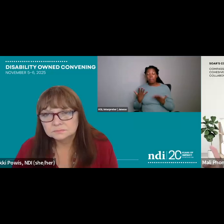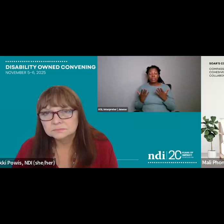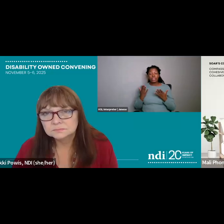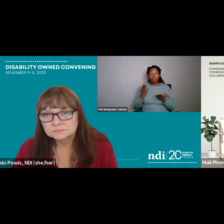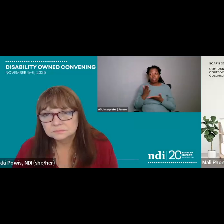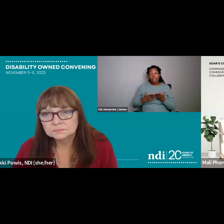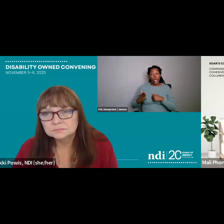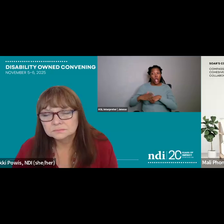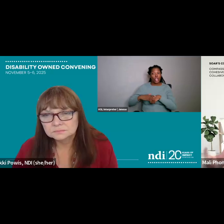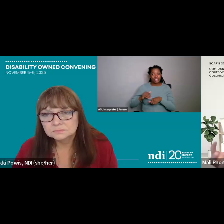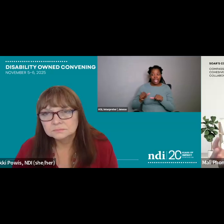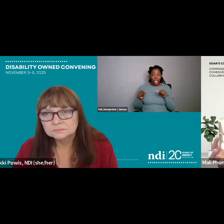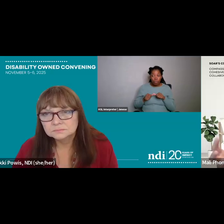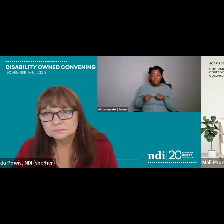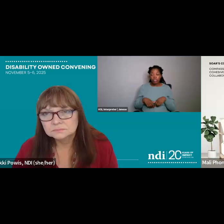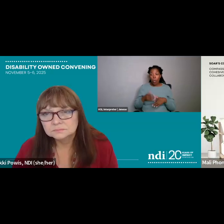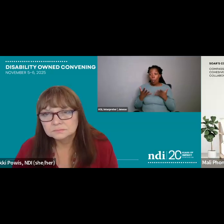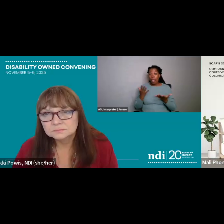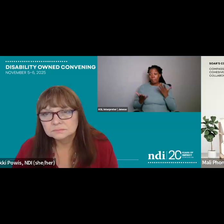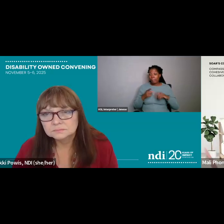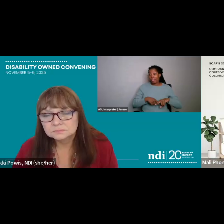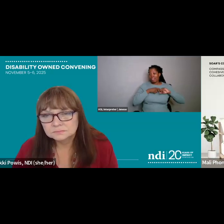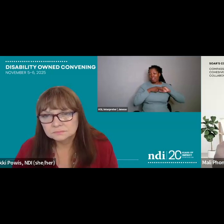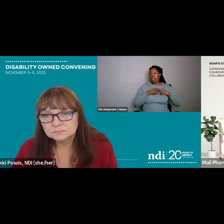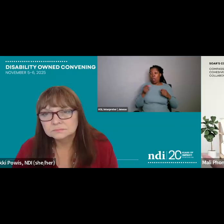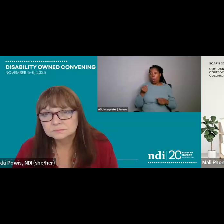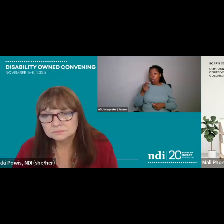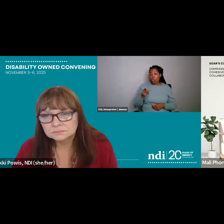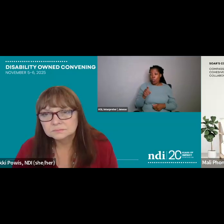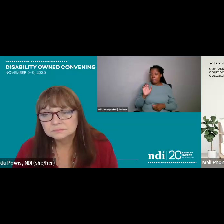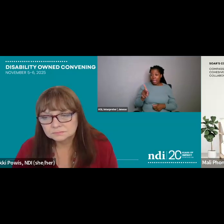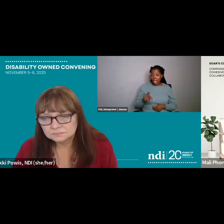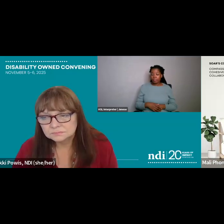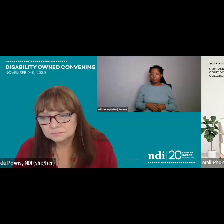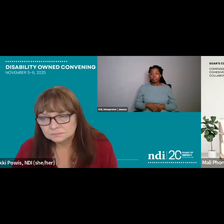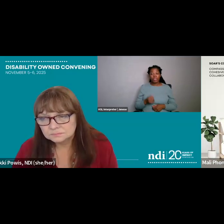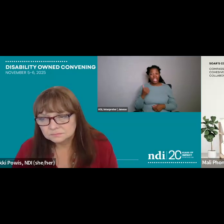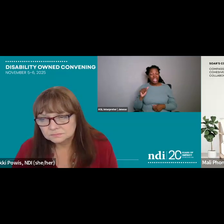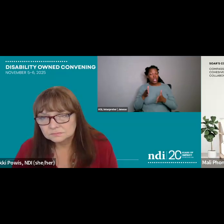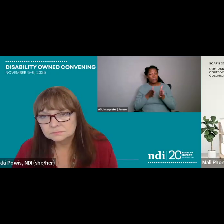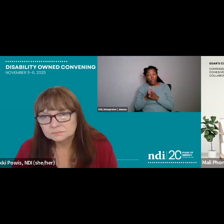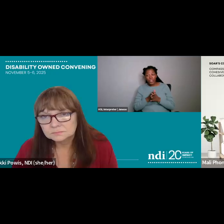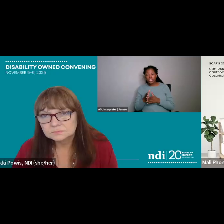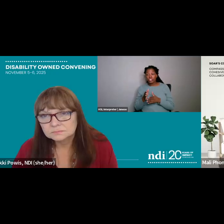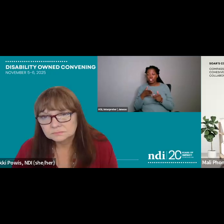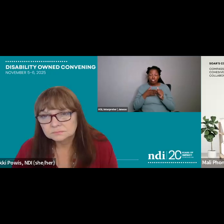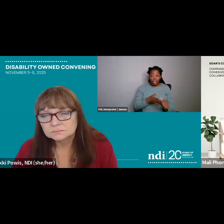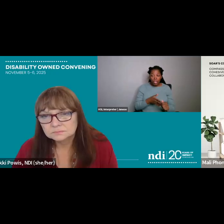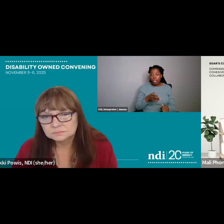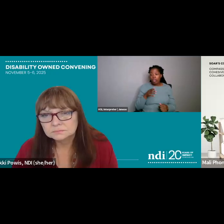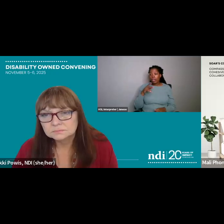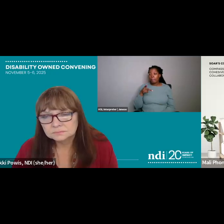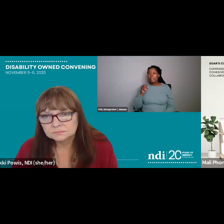might be holding you back, what are those, what we call motivational drivers or patterns, because that could be influencing your leadership or